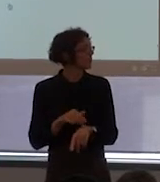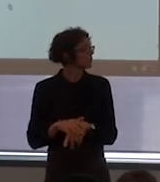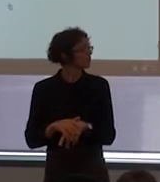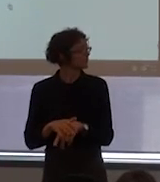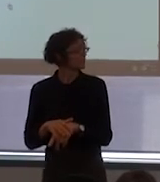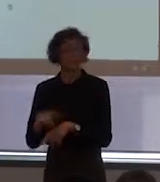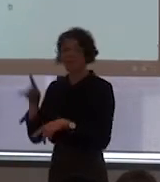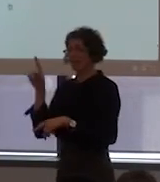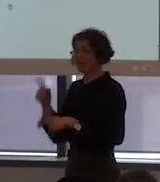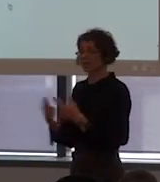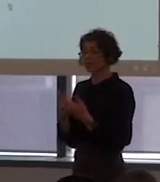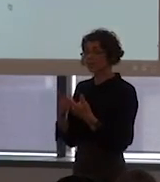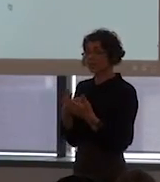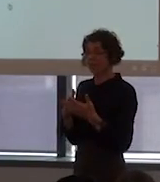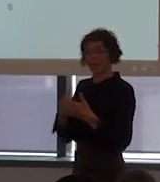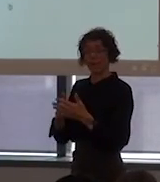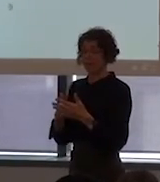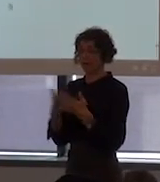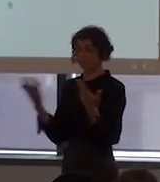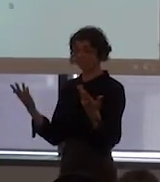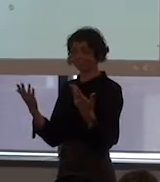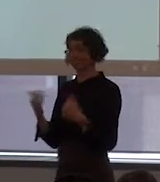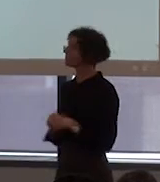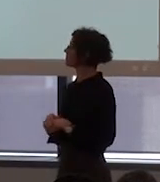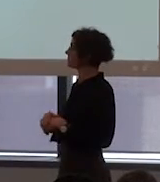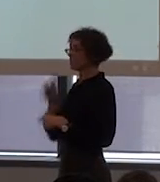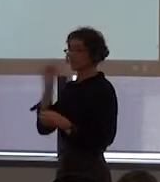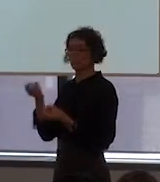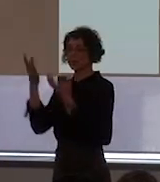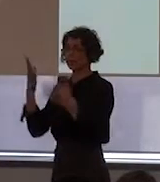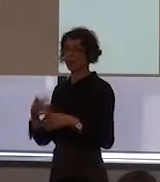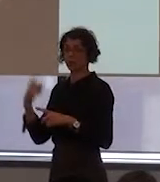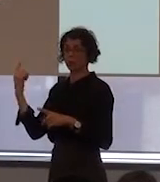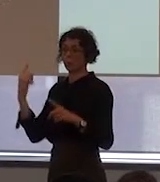That's just another barrier for entry. So they're going to give up very quickly.